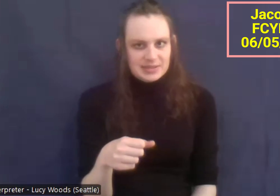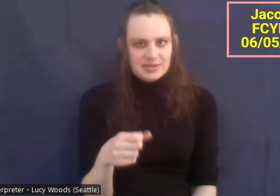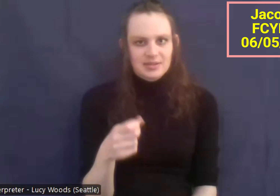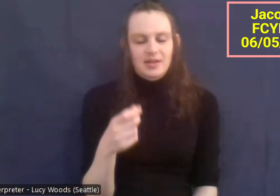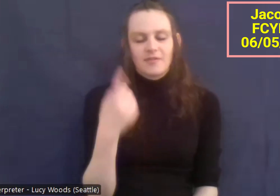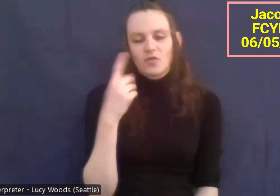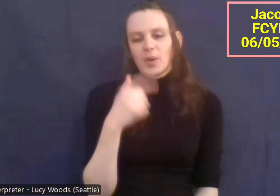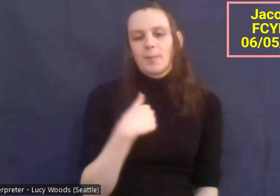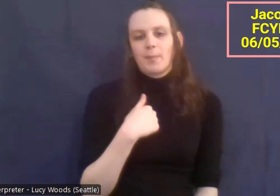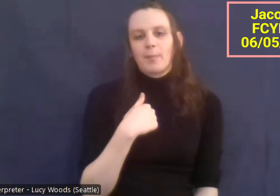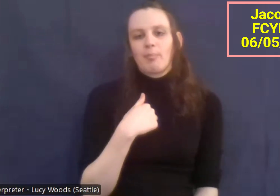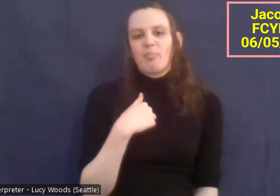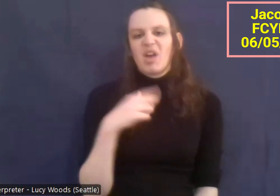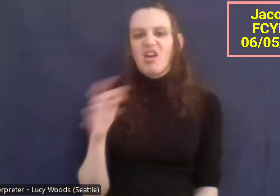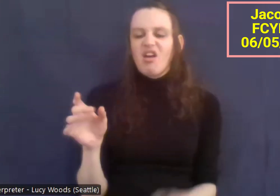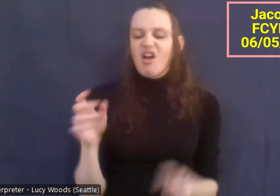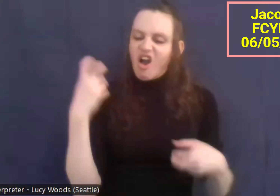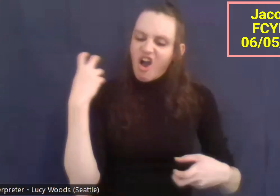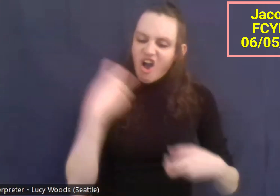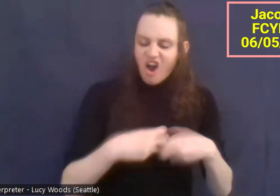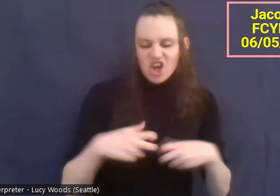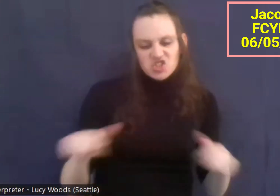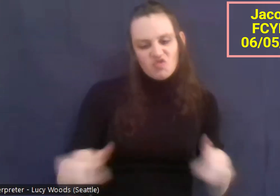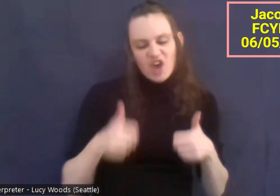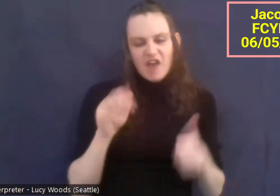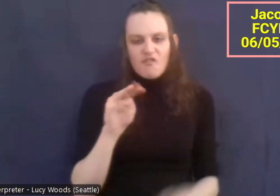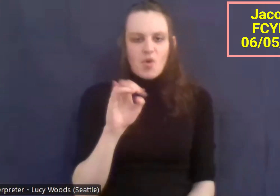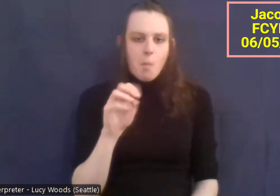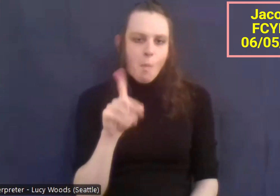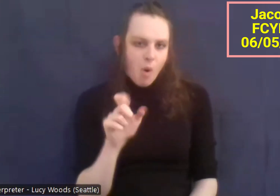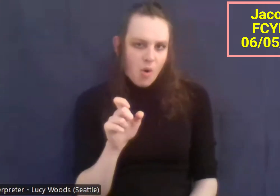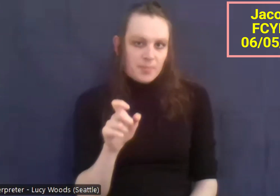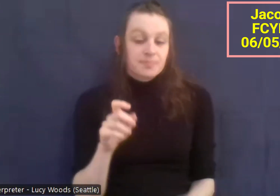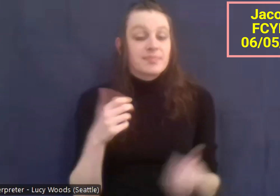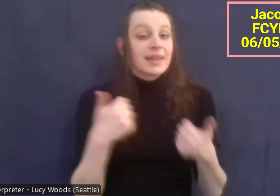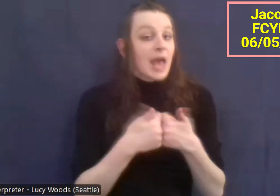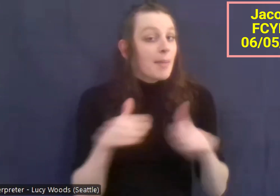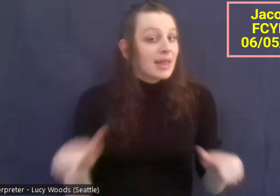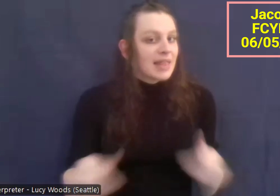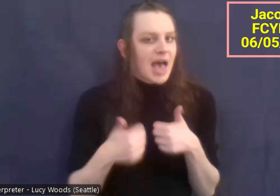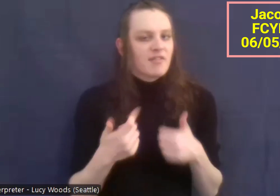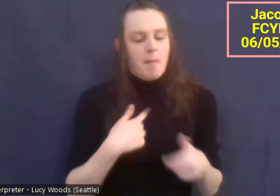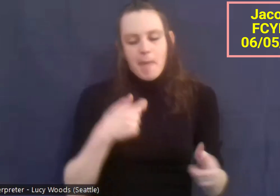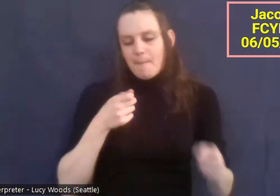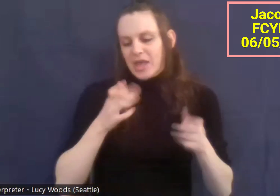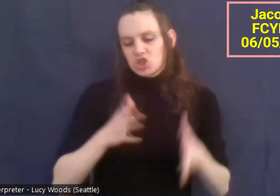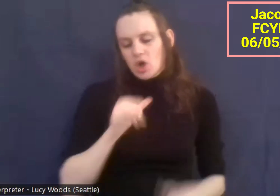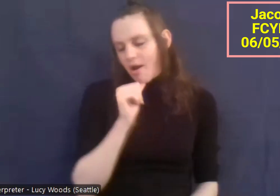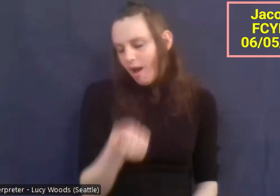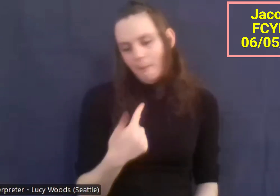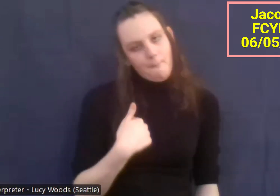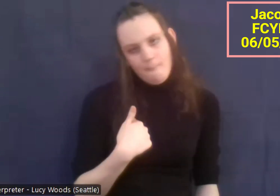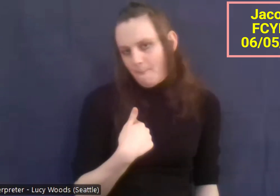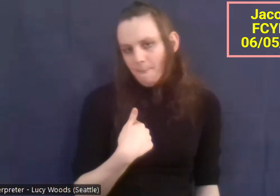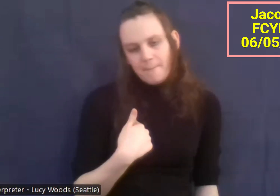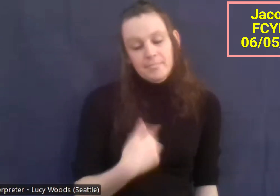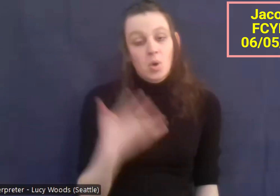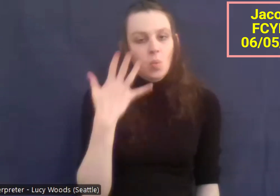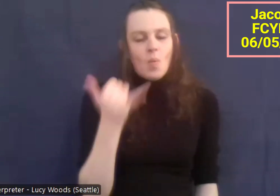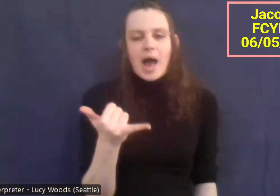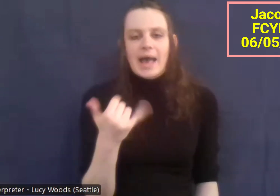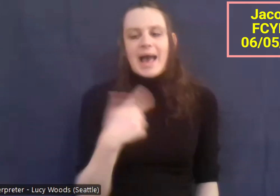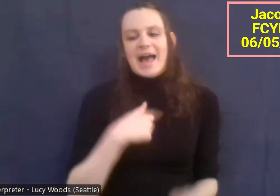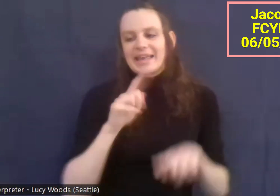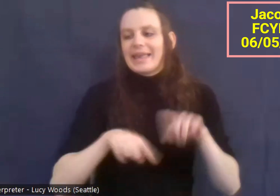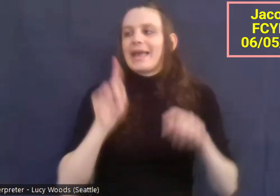mode. In this game that we call life, I am not the manager, and why is not a question for me to